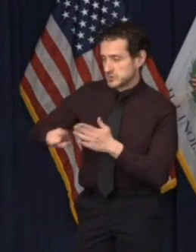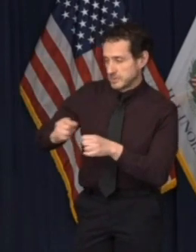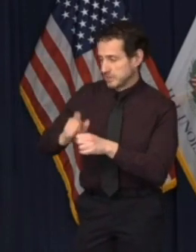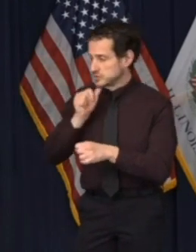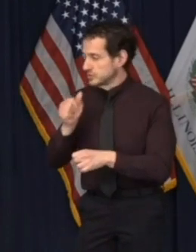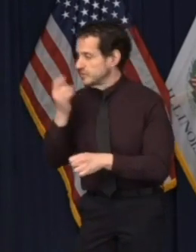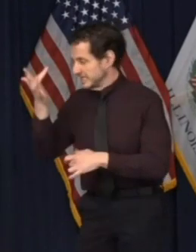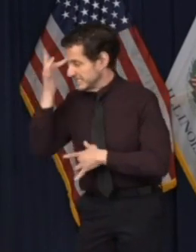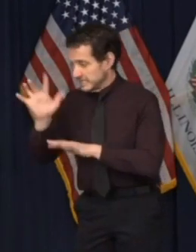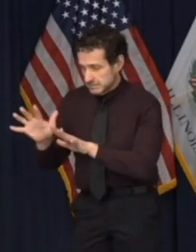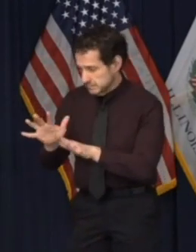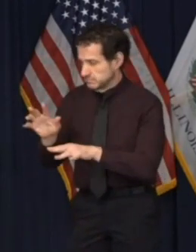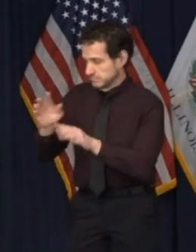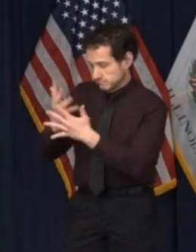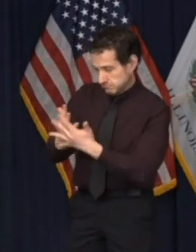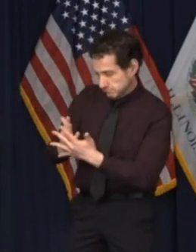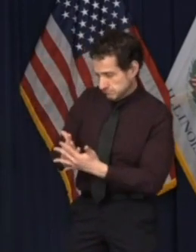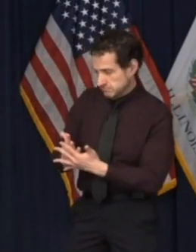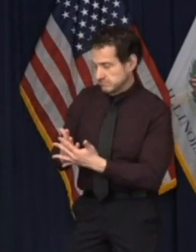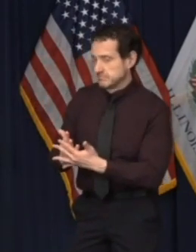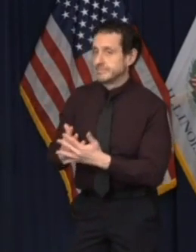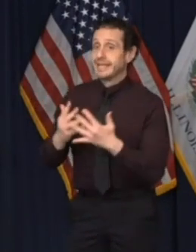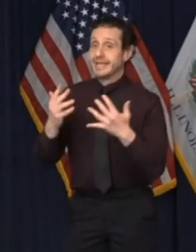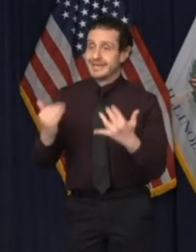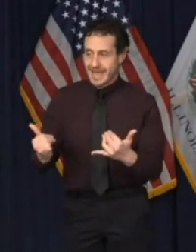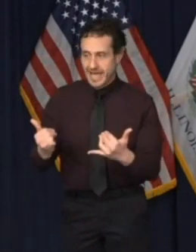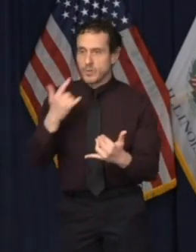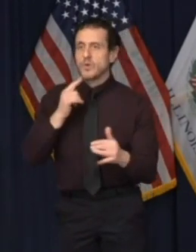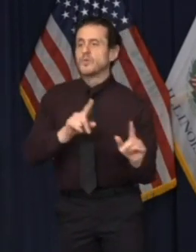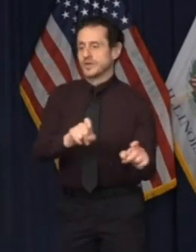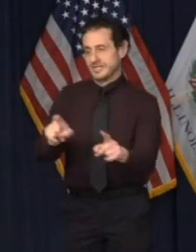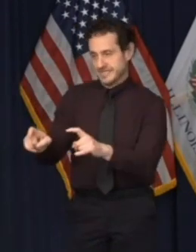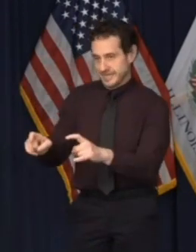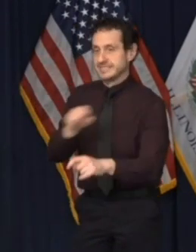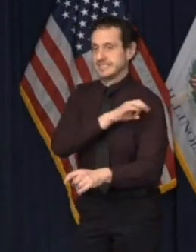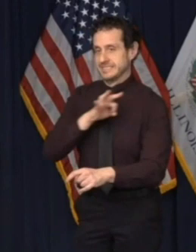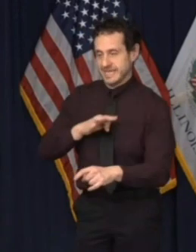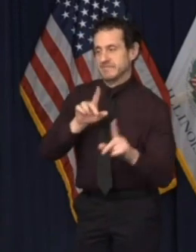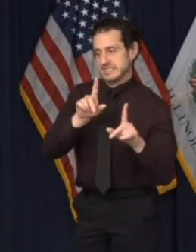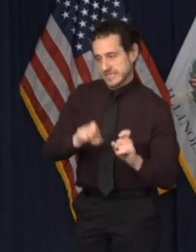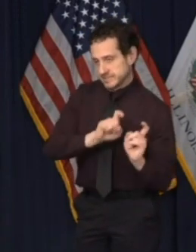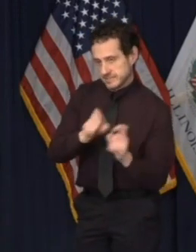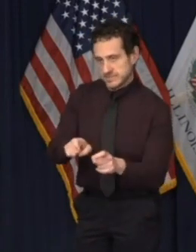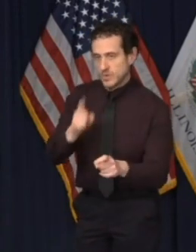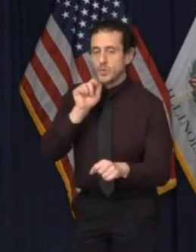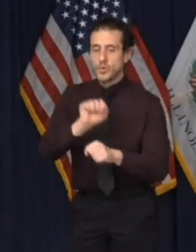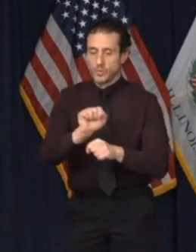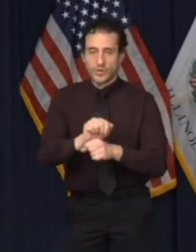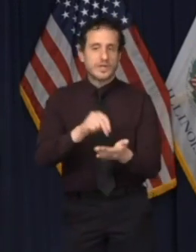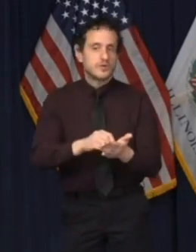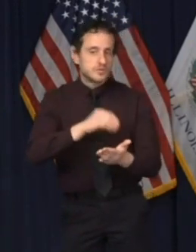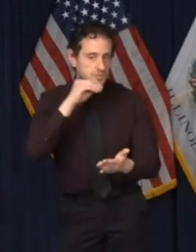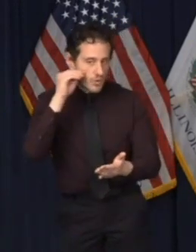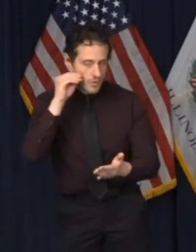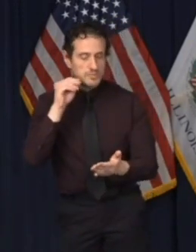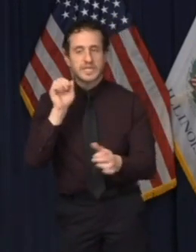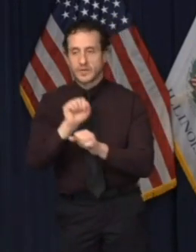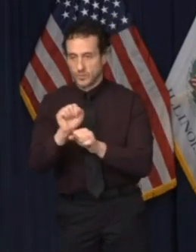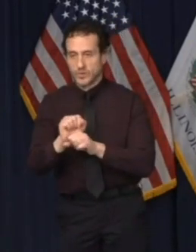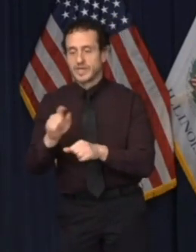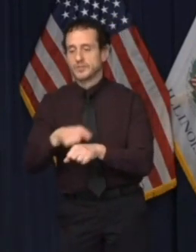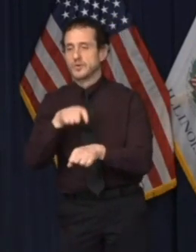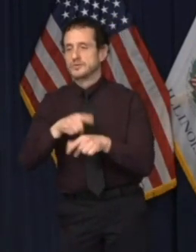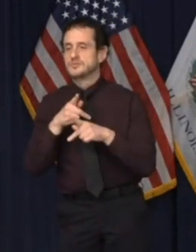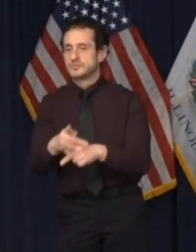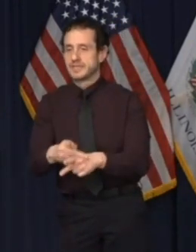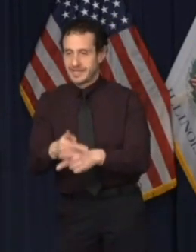taking temperatures, we will now be ramping up testing on all staff who work at these facilities, all staff, allowing us to